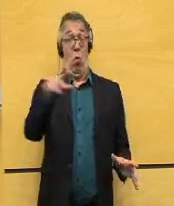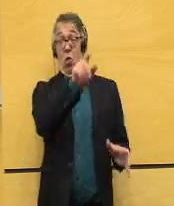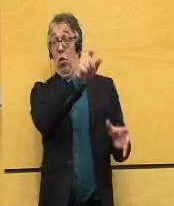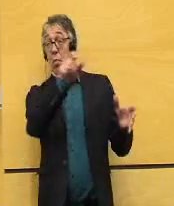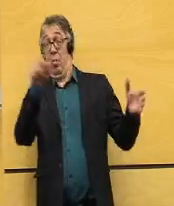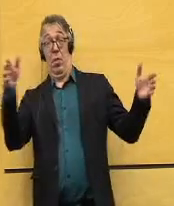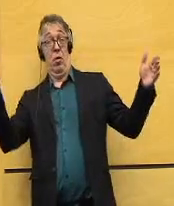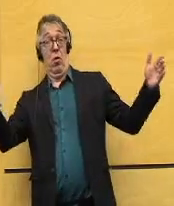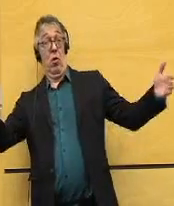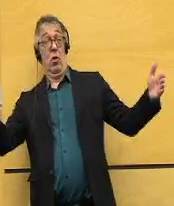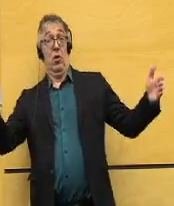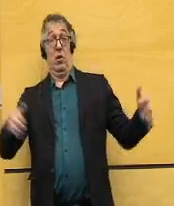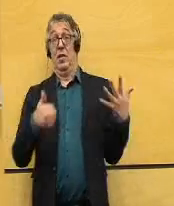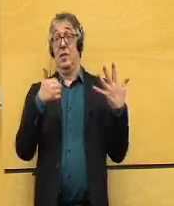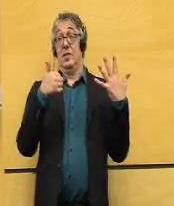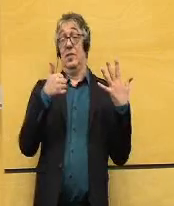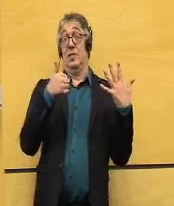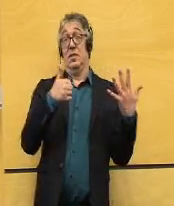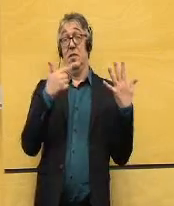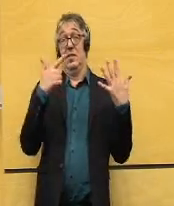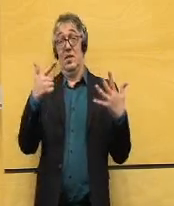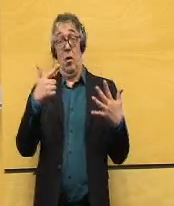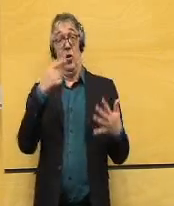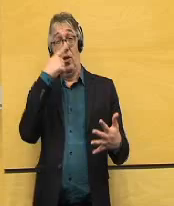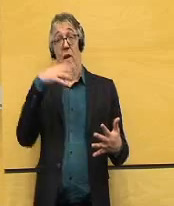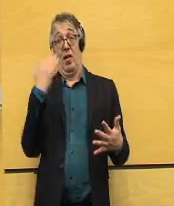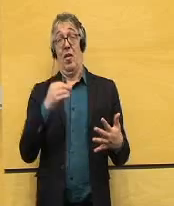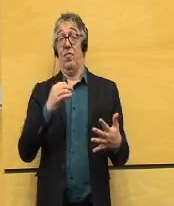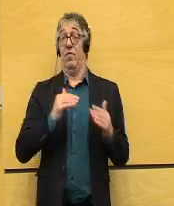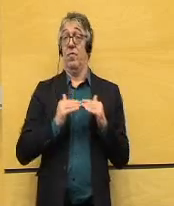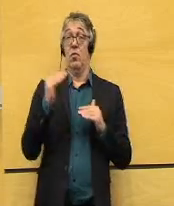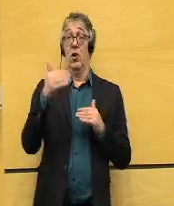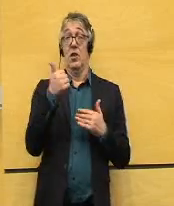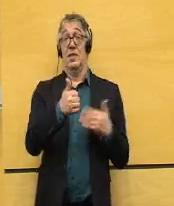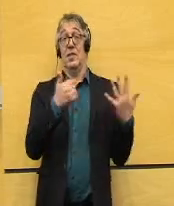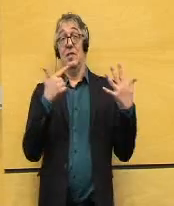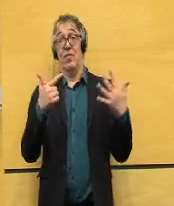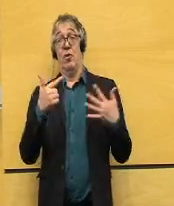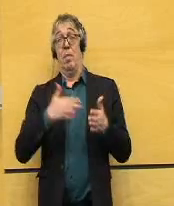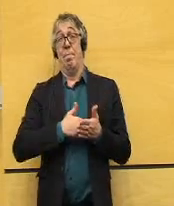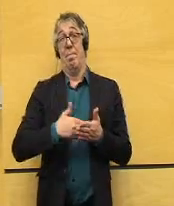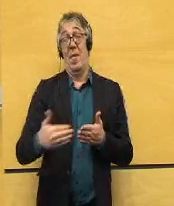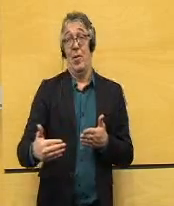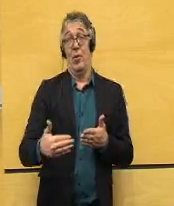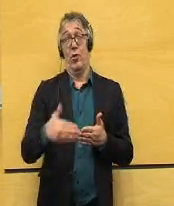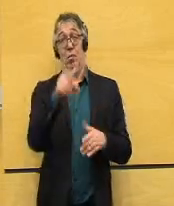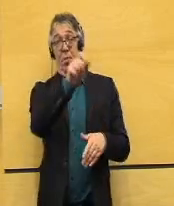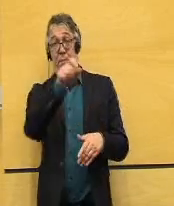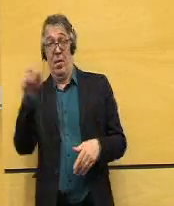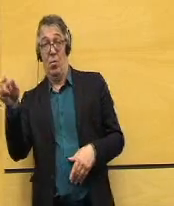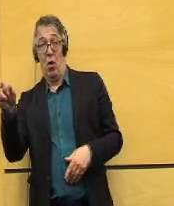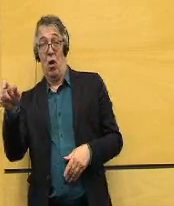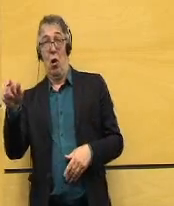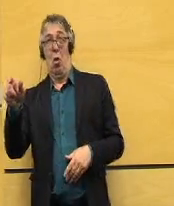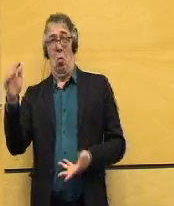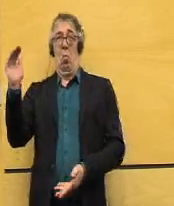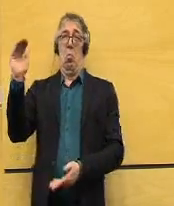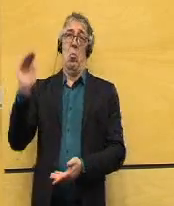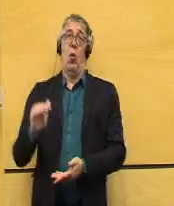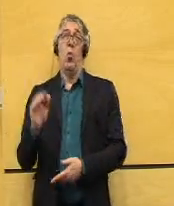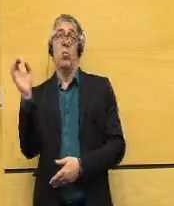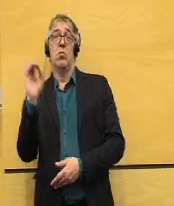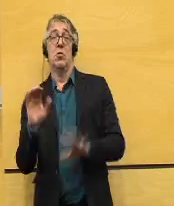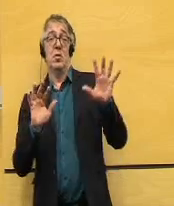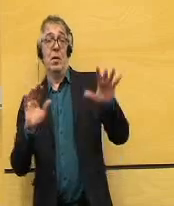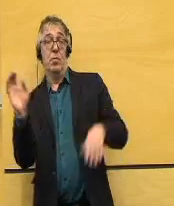of 67 million plus, that takes me to 6.7 million people